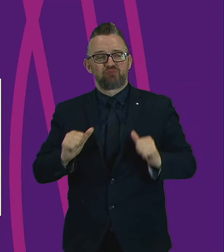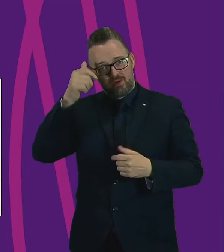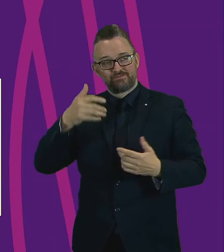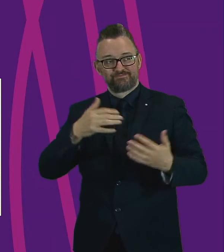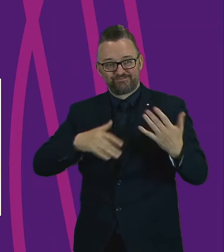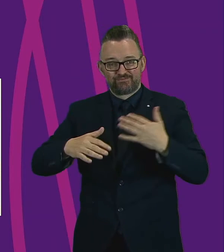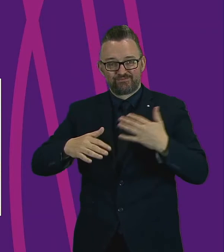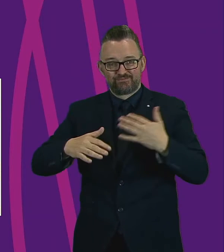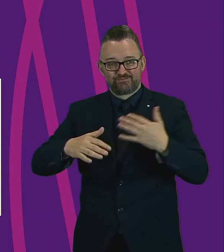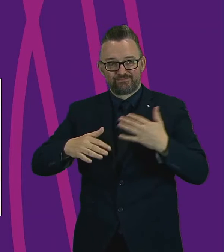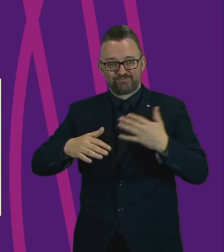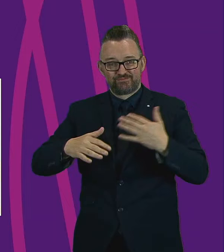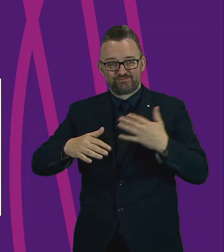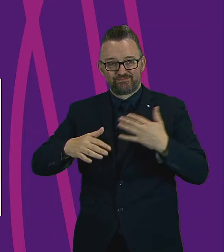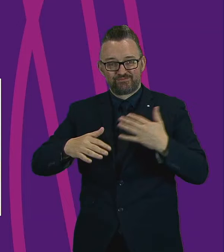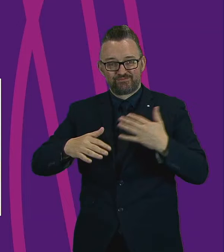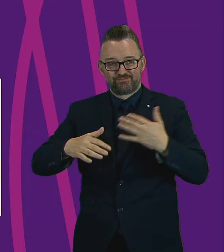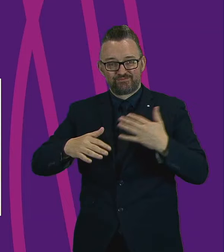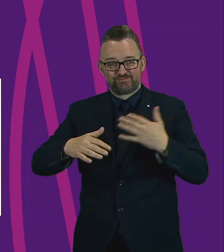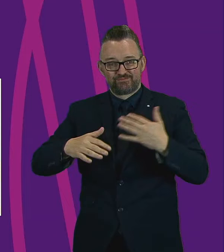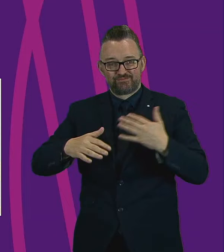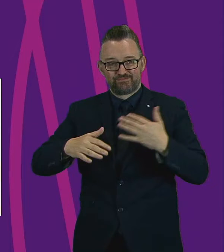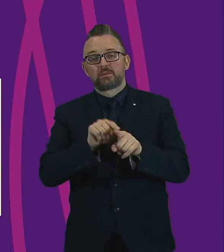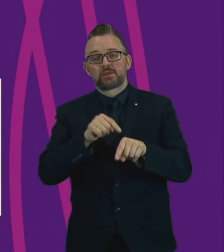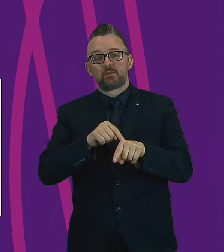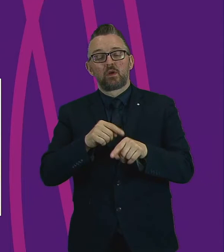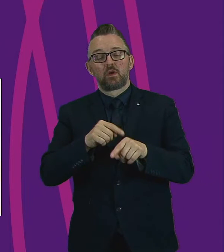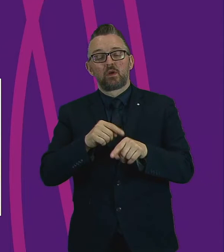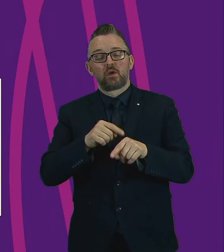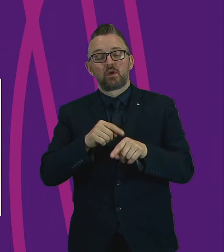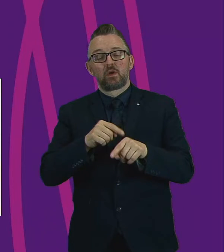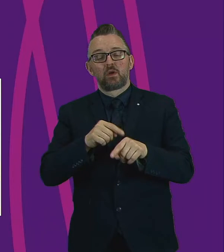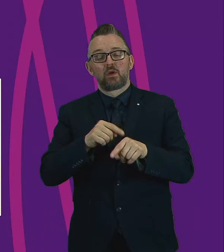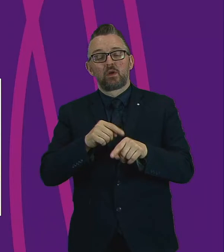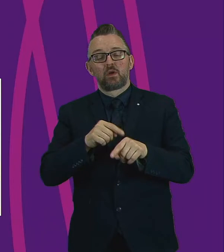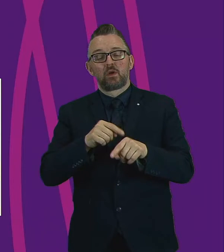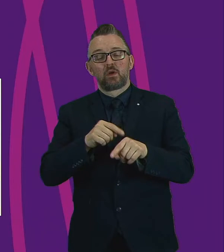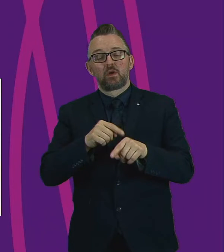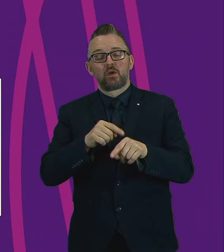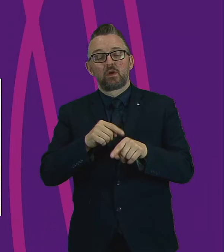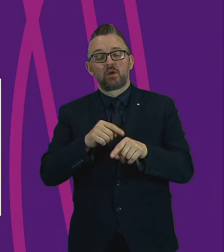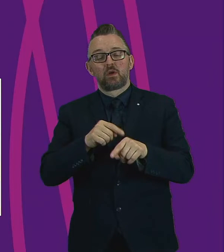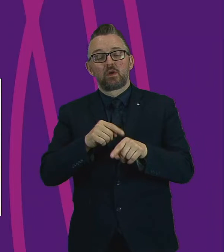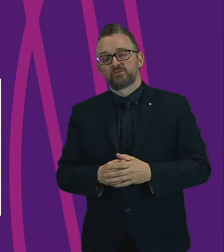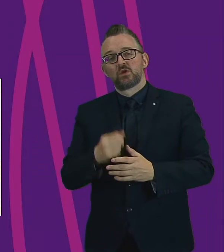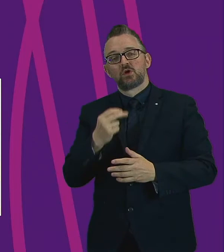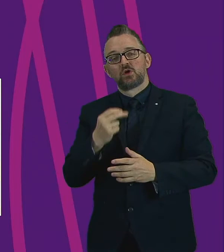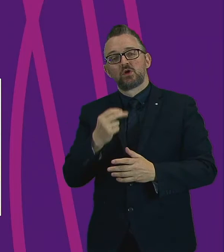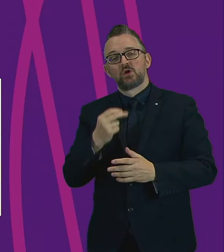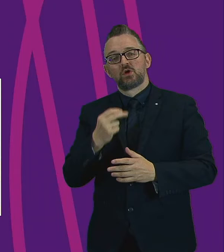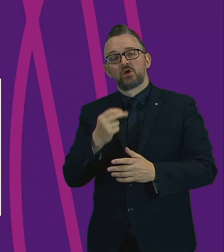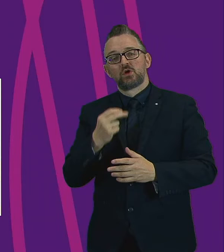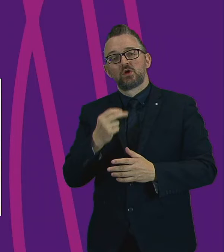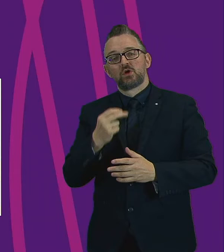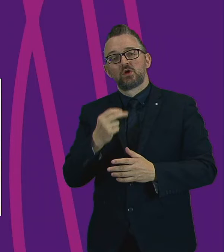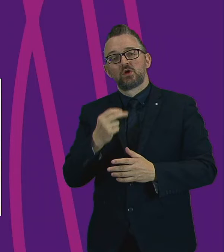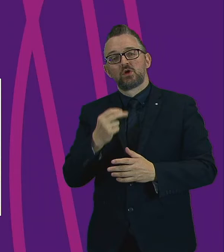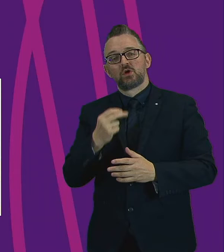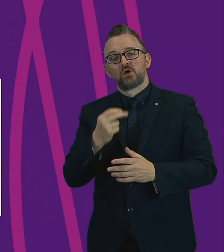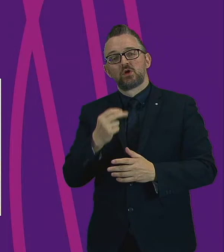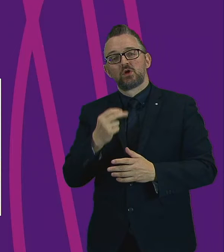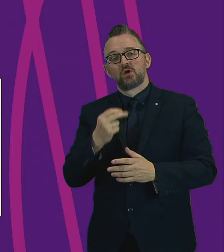also spurs innovation. On the 27th of April 2007, a dispute over the moving